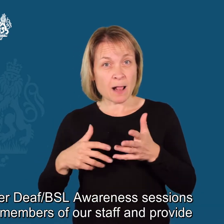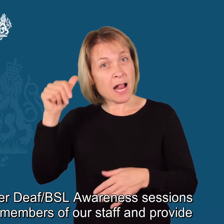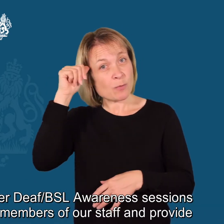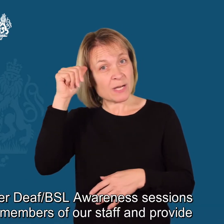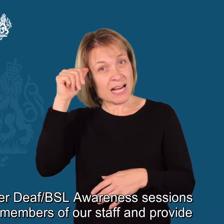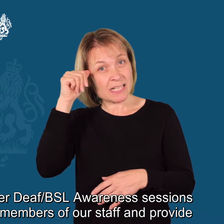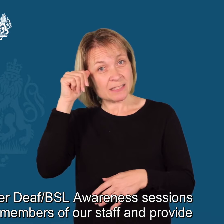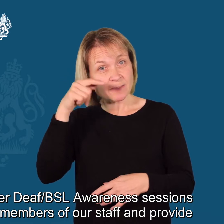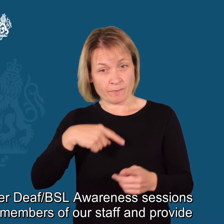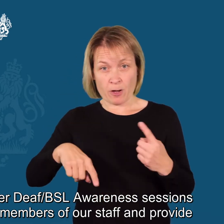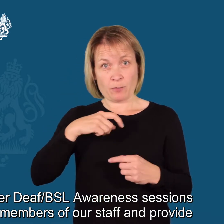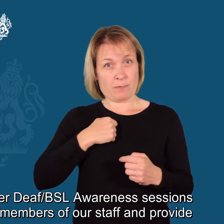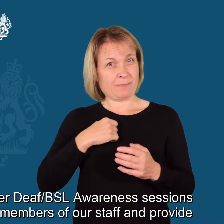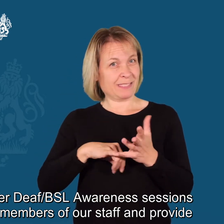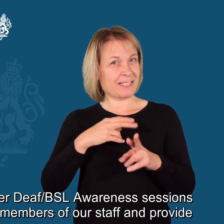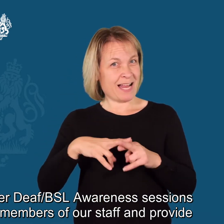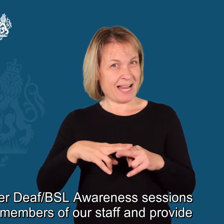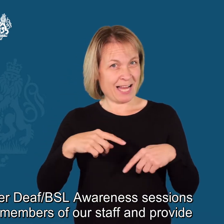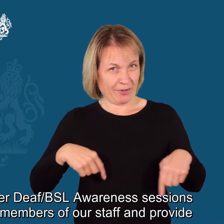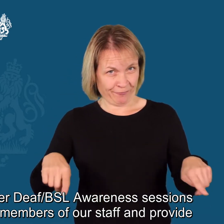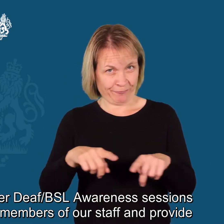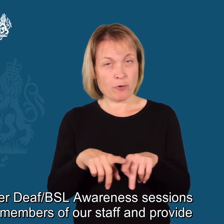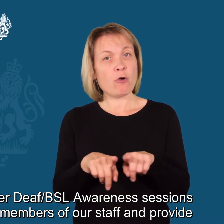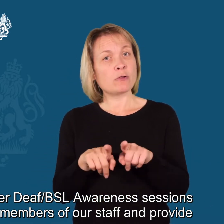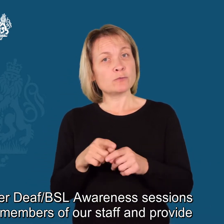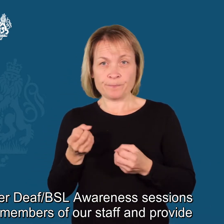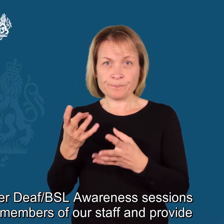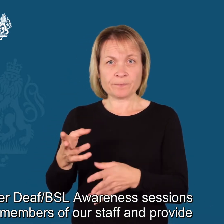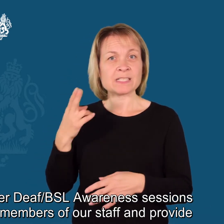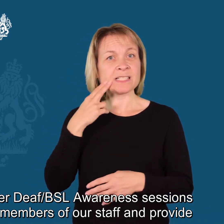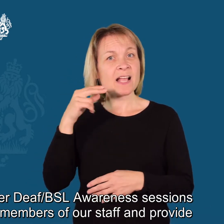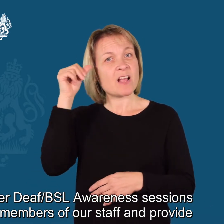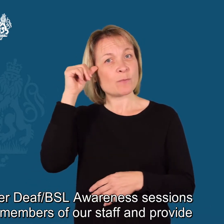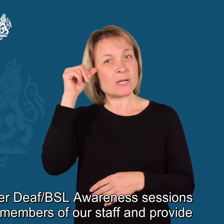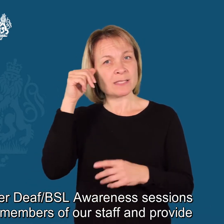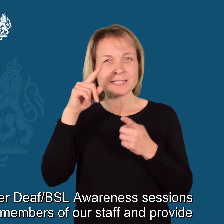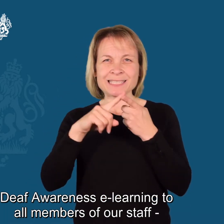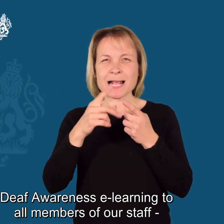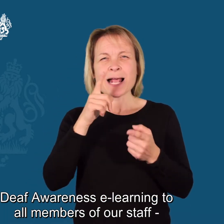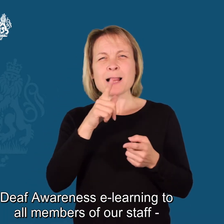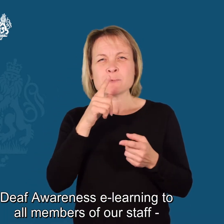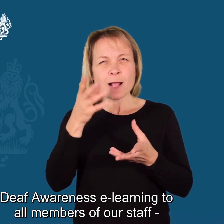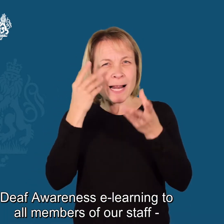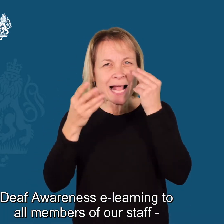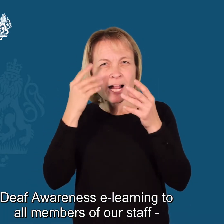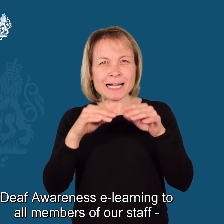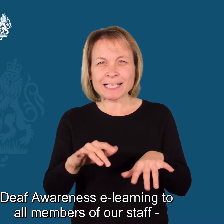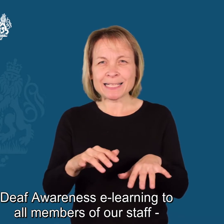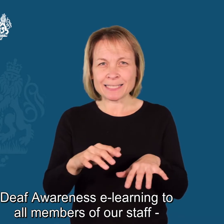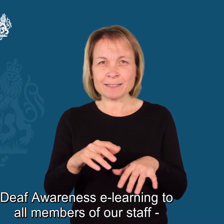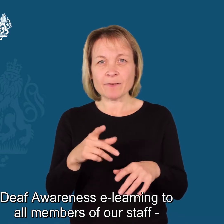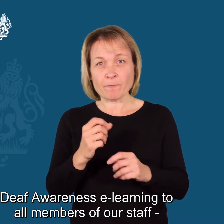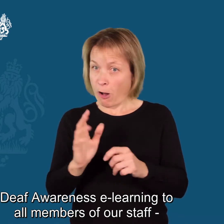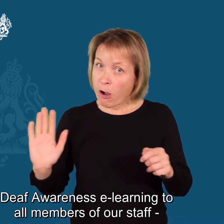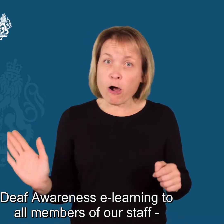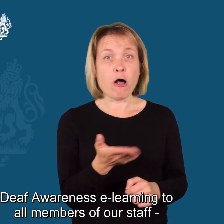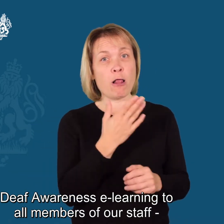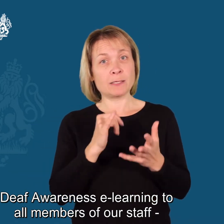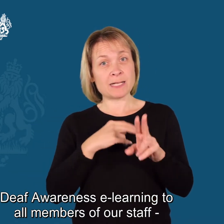Offer deaf BSL awareness sessions for members of our staff and provide deaf awareness e-learning to all members of our staff,